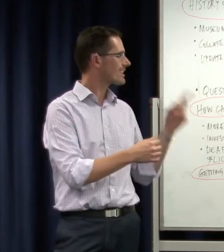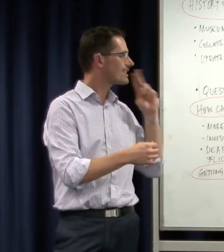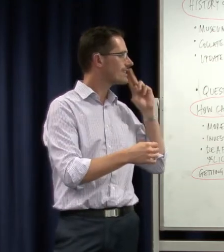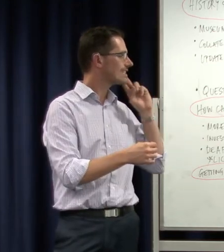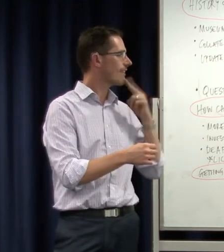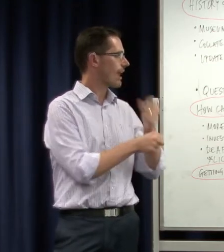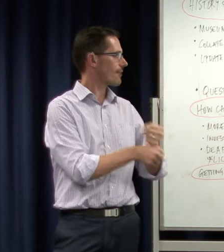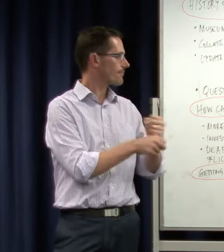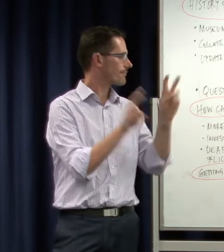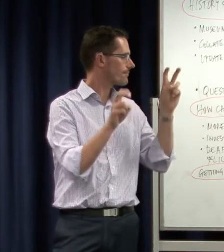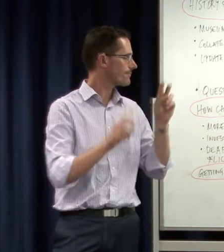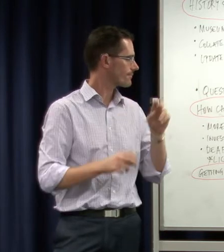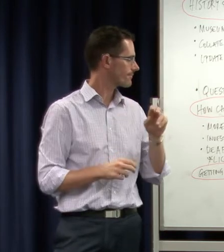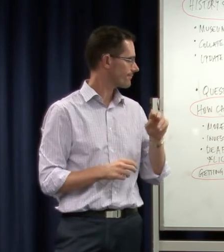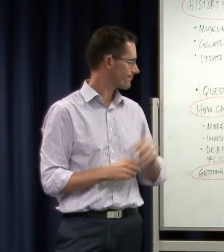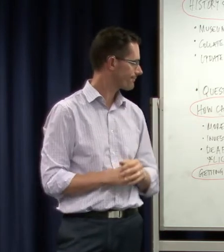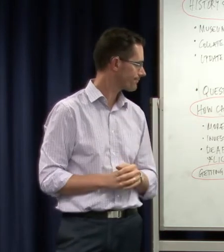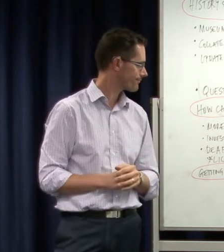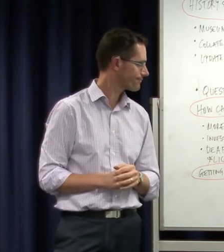In relation to that, Chris, the idea of a deaf club.